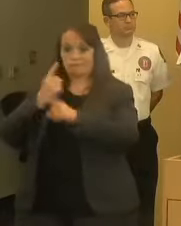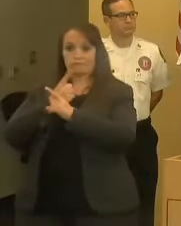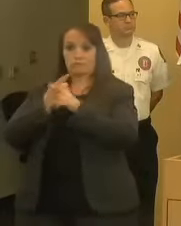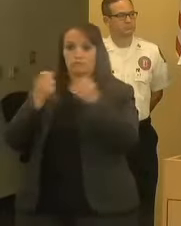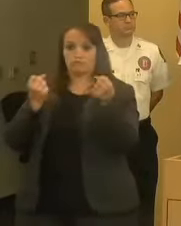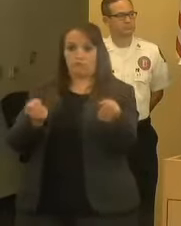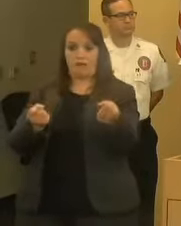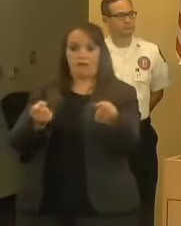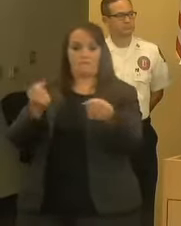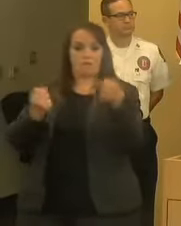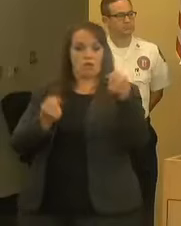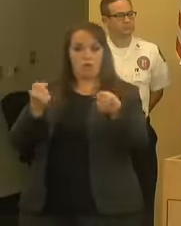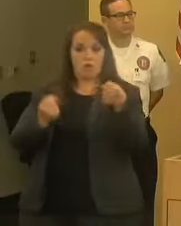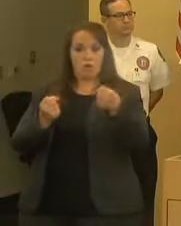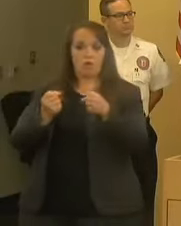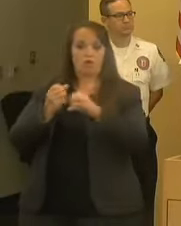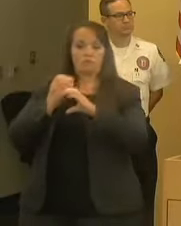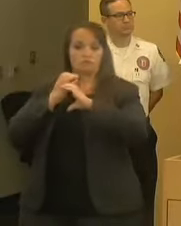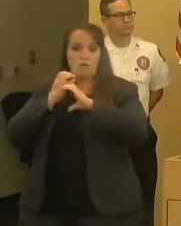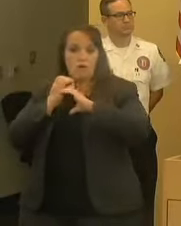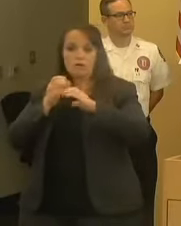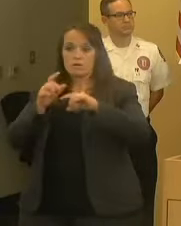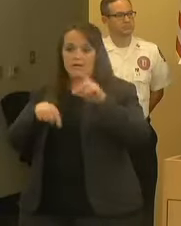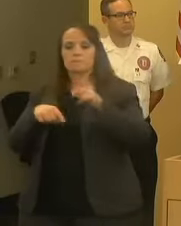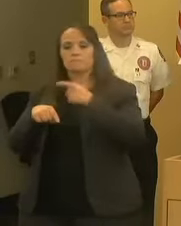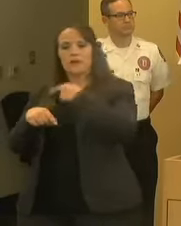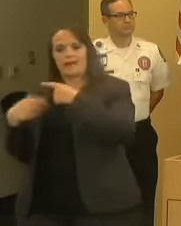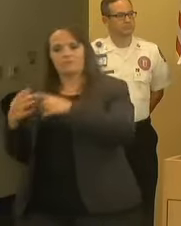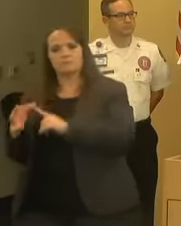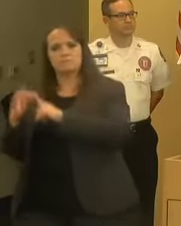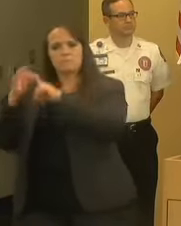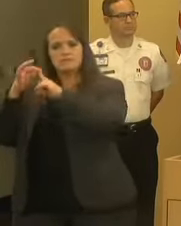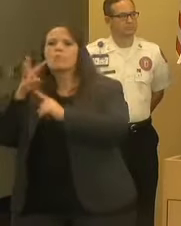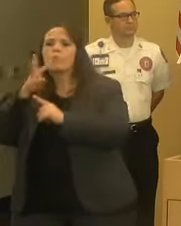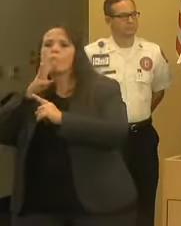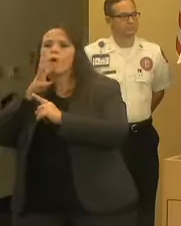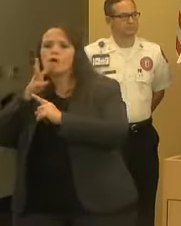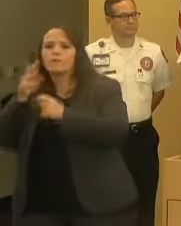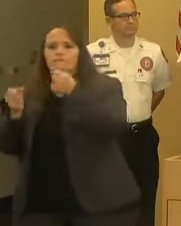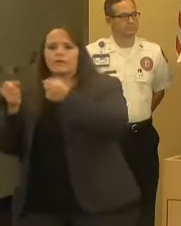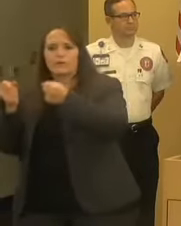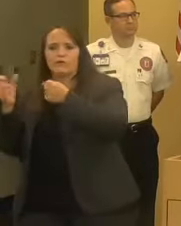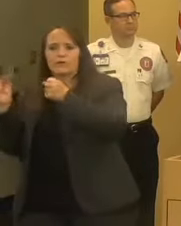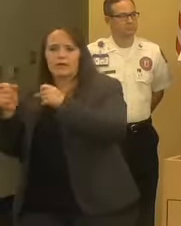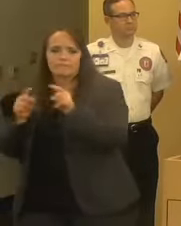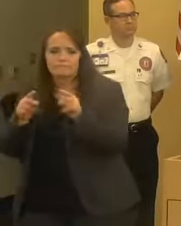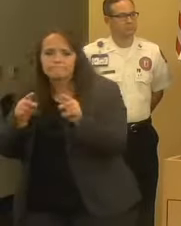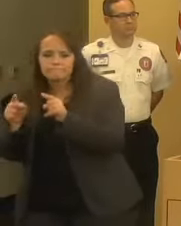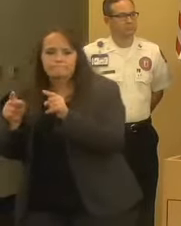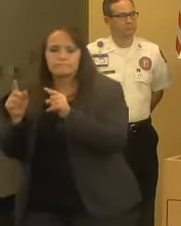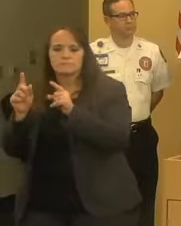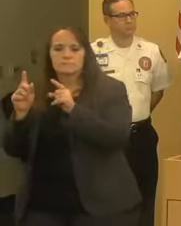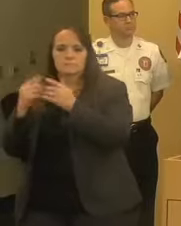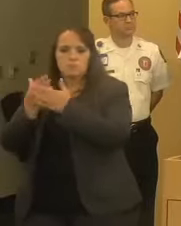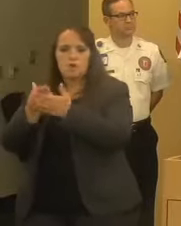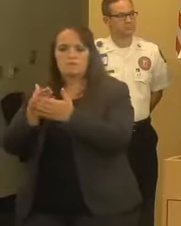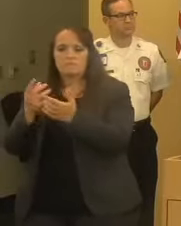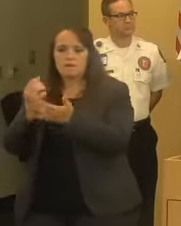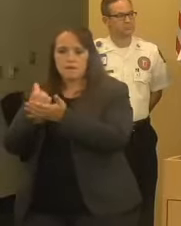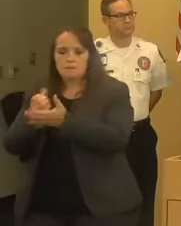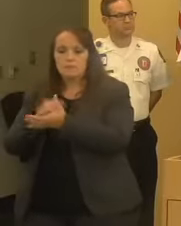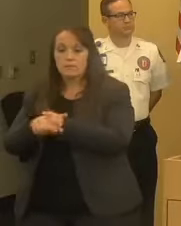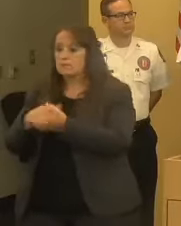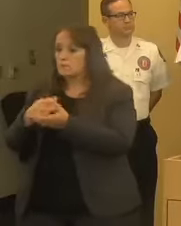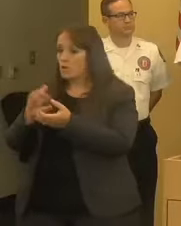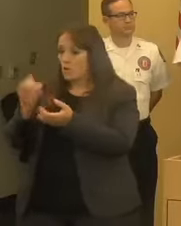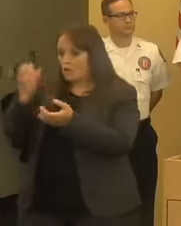responders, vehicles, and equipment. I've also shared this with the surrounding jurisdictions. If any of them need that type of assistance from